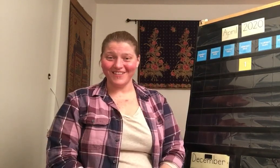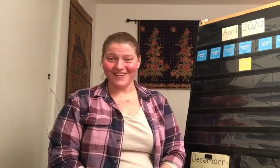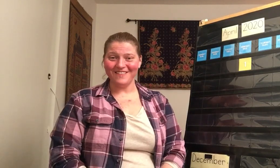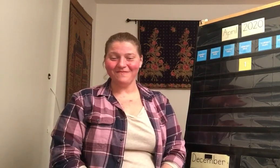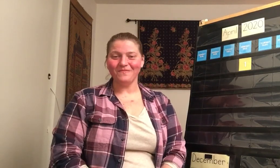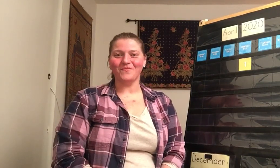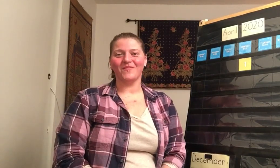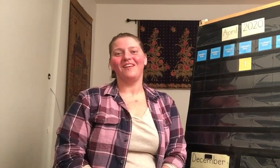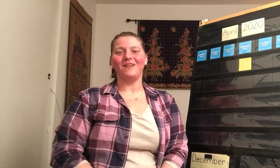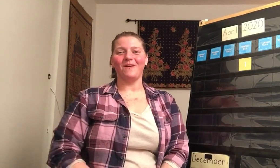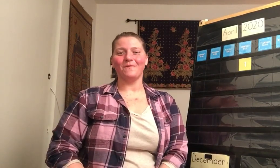ready? Here we go.